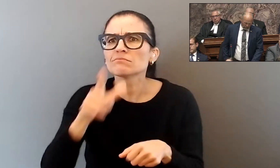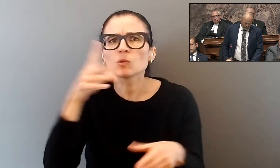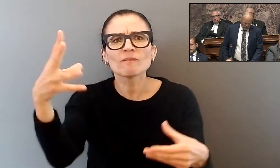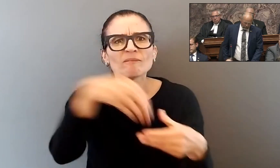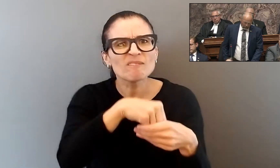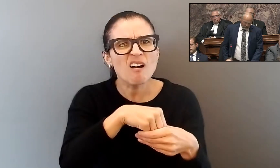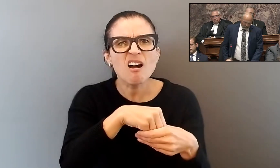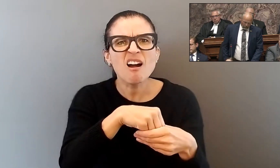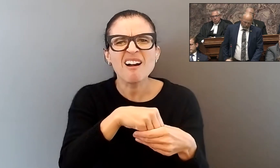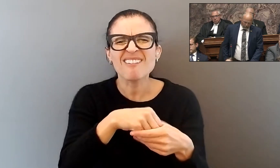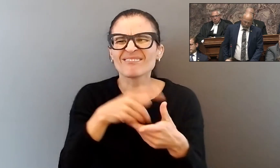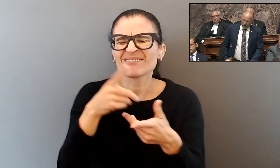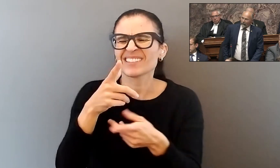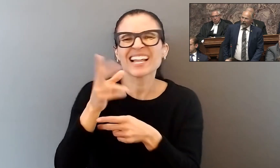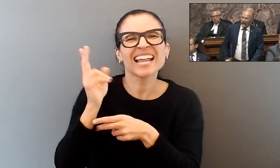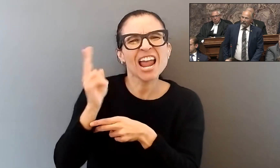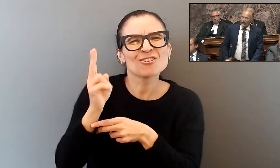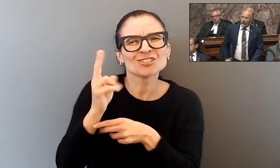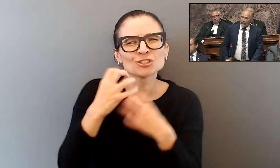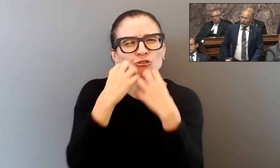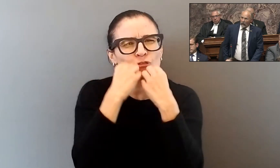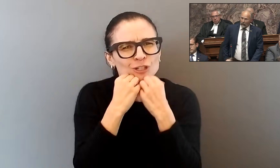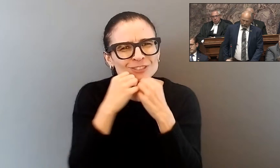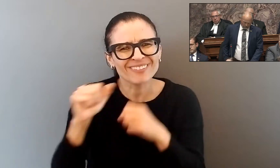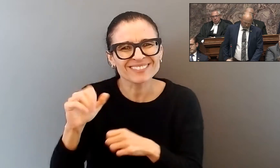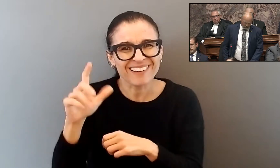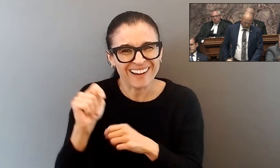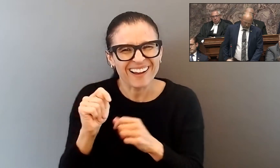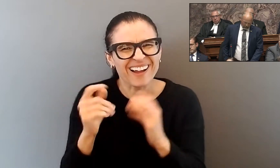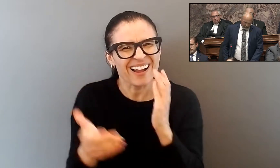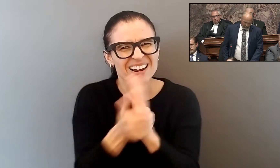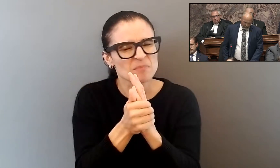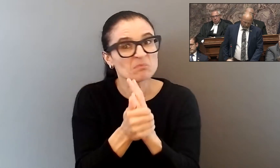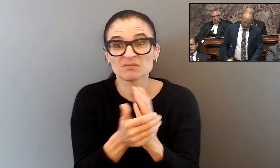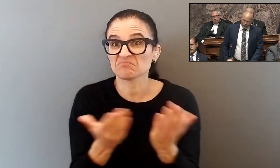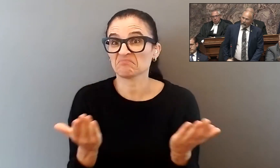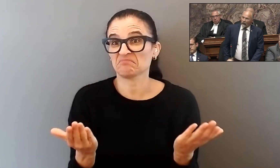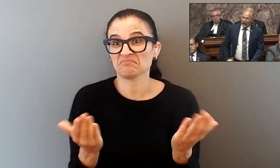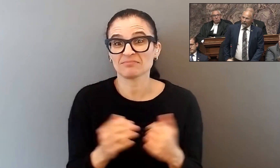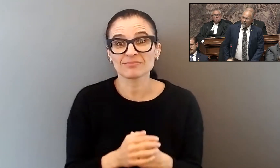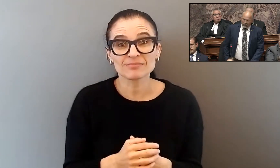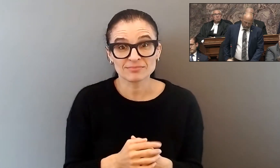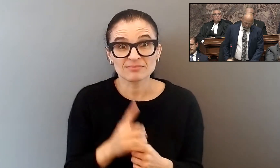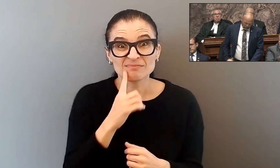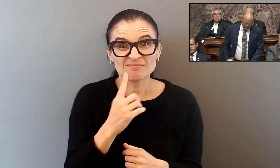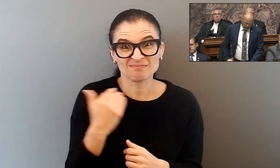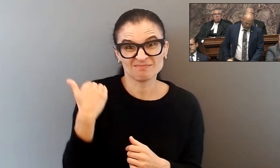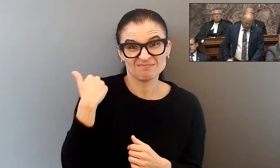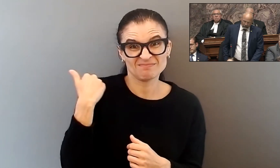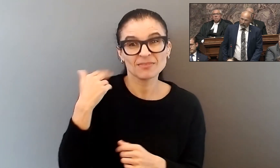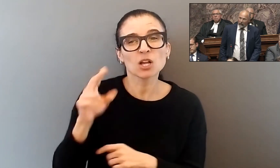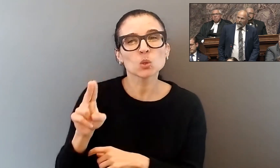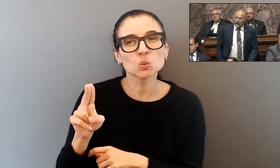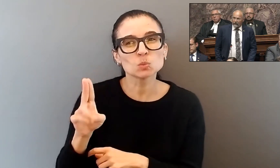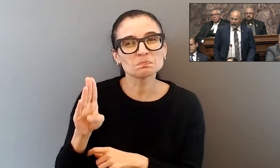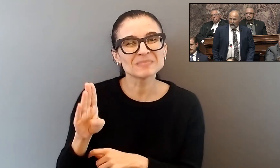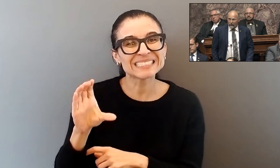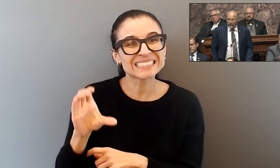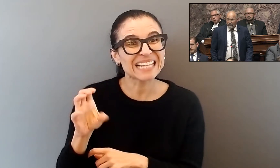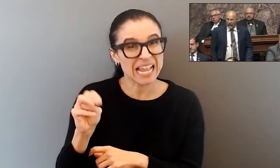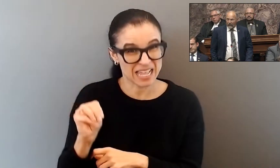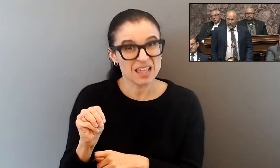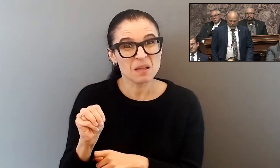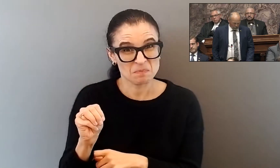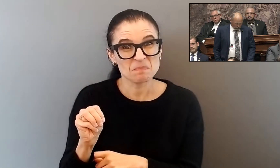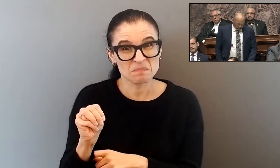them out. The minister fired back that she was wrong. Even the premier had to step in and extend